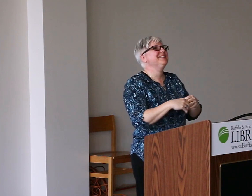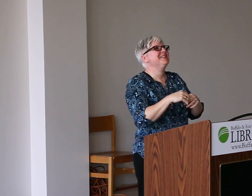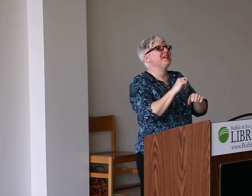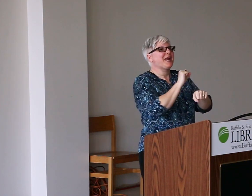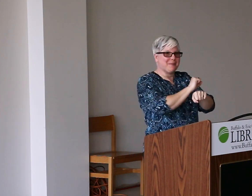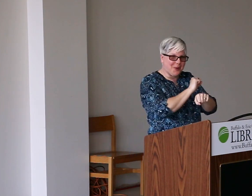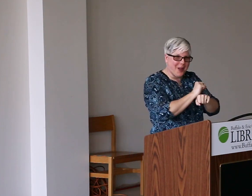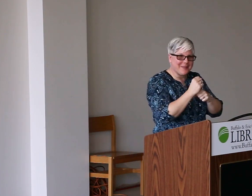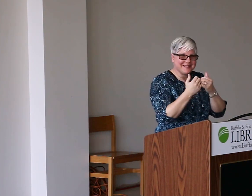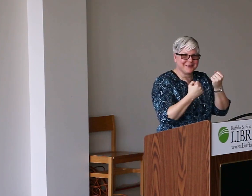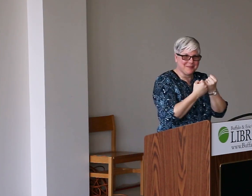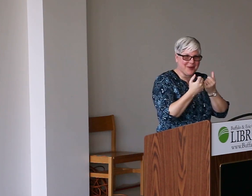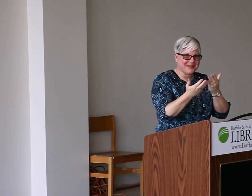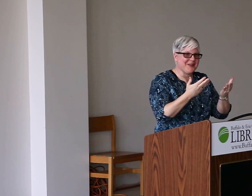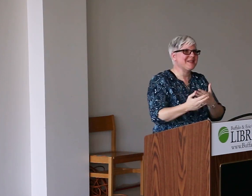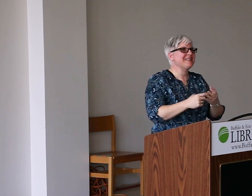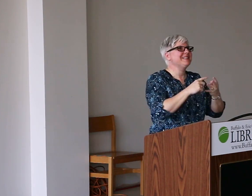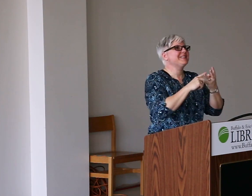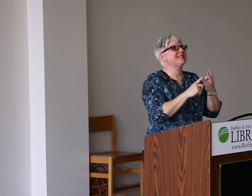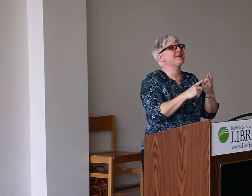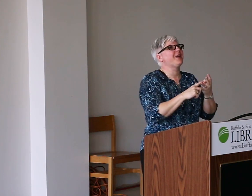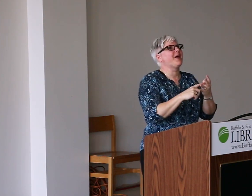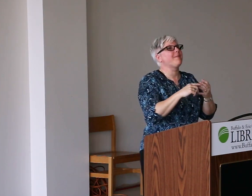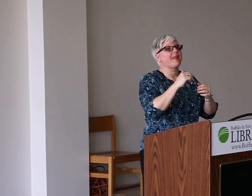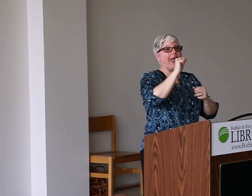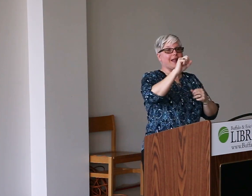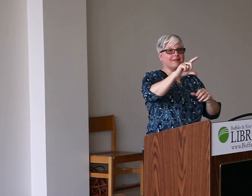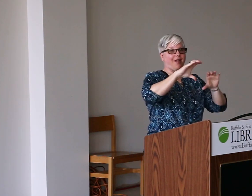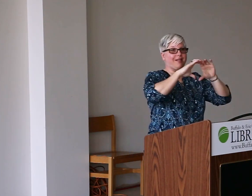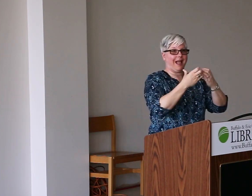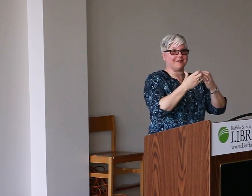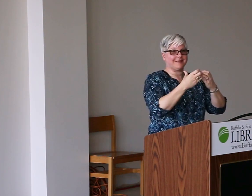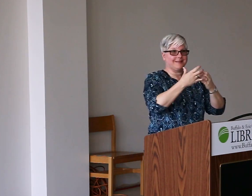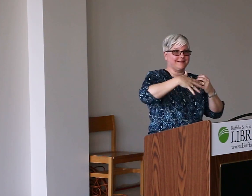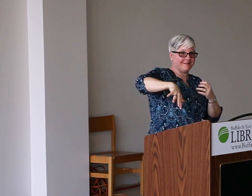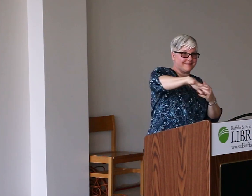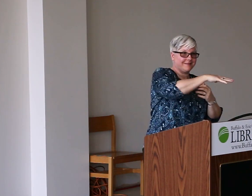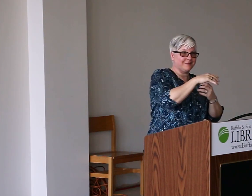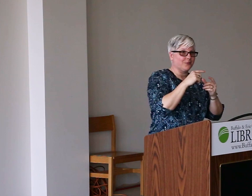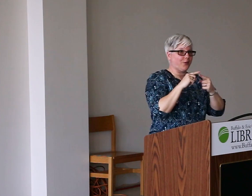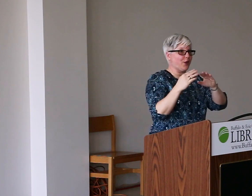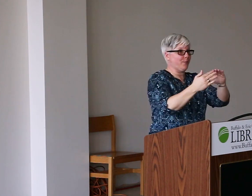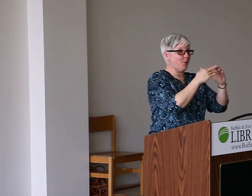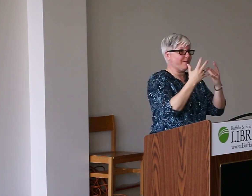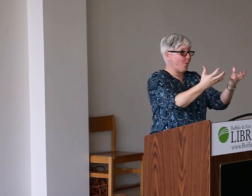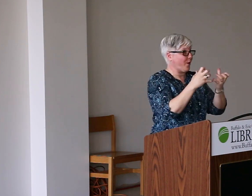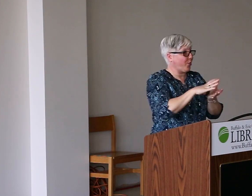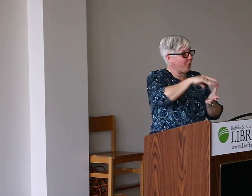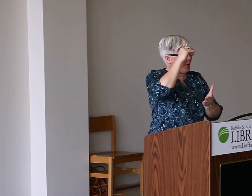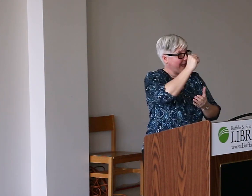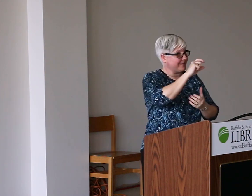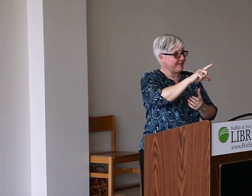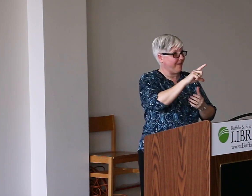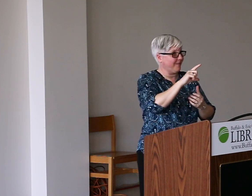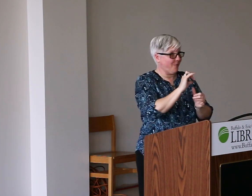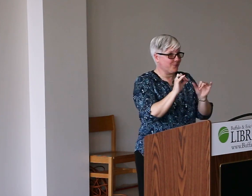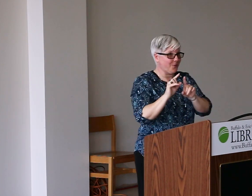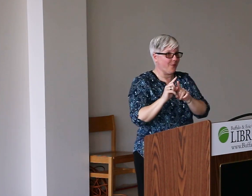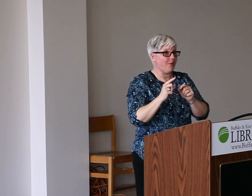support services, employment support services, ASL classes, where the community, if they want to learn sign